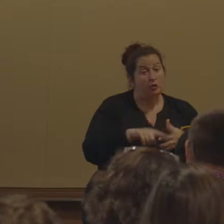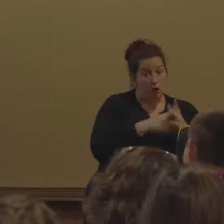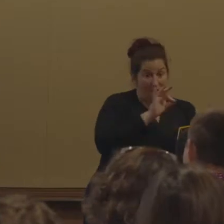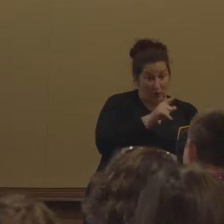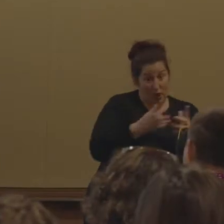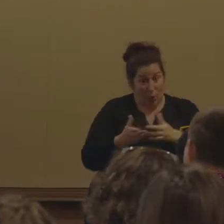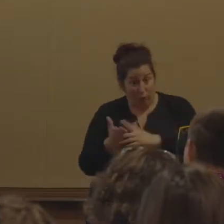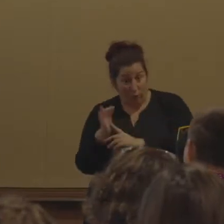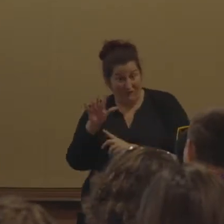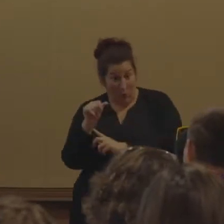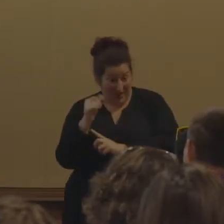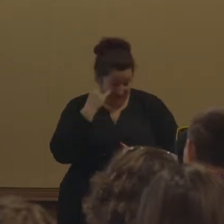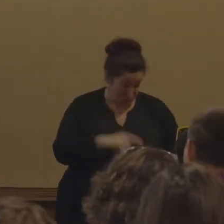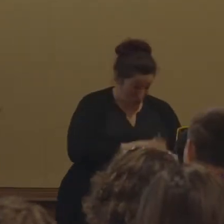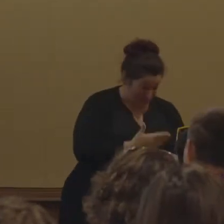go through Florida instead?